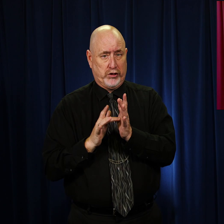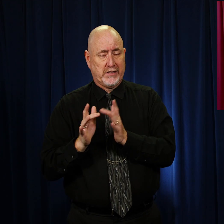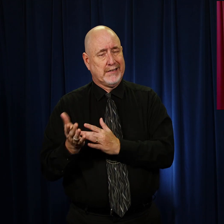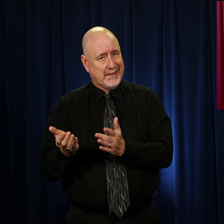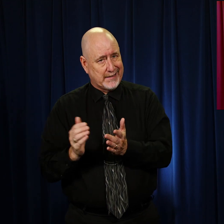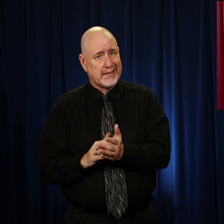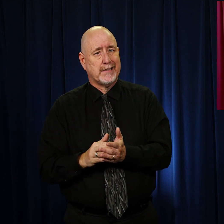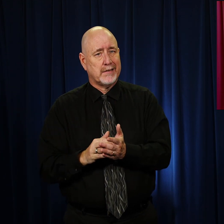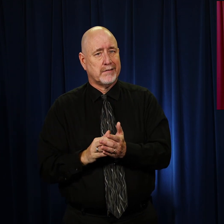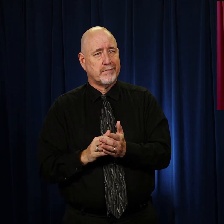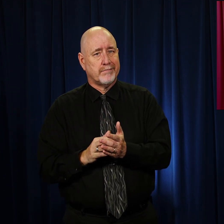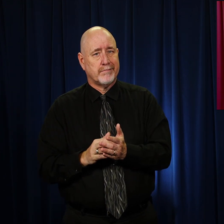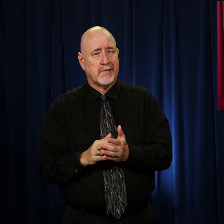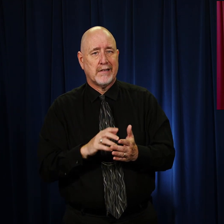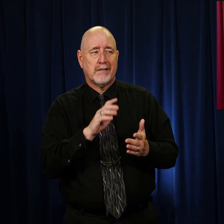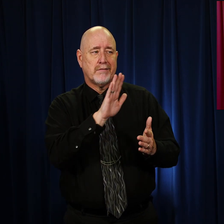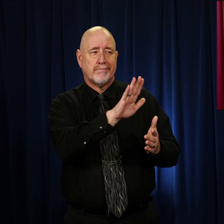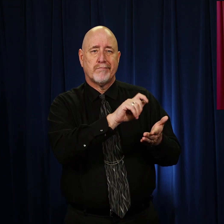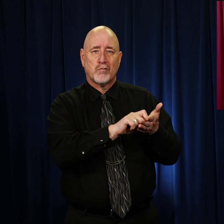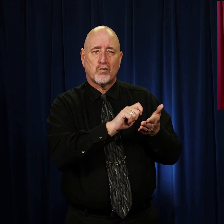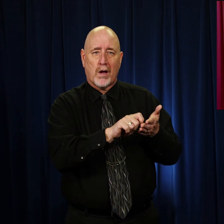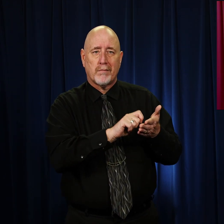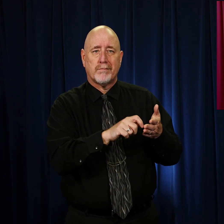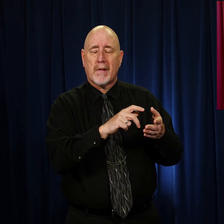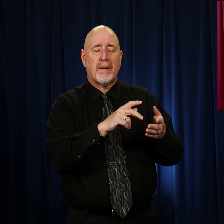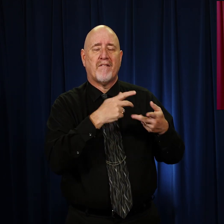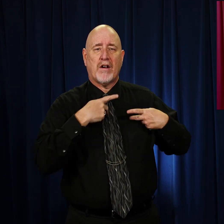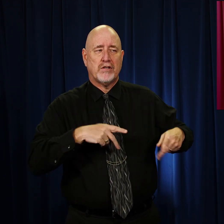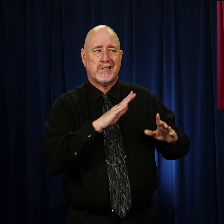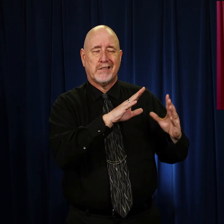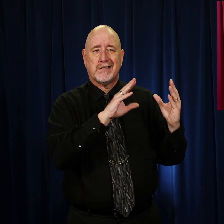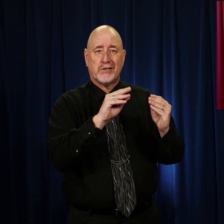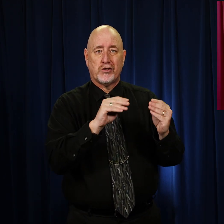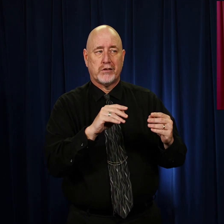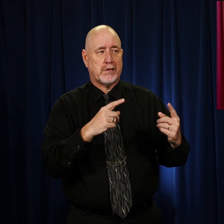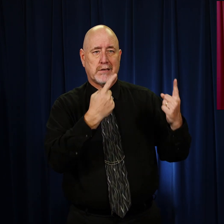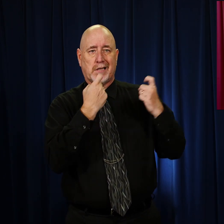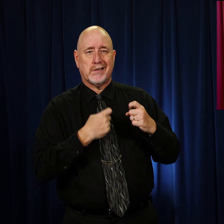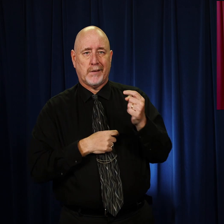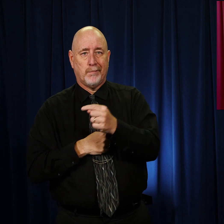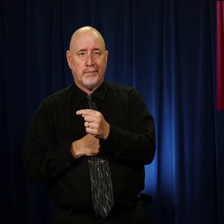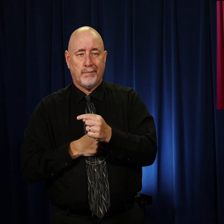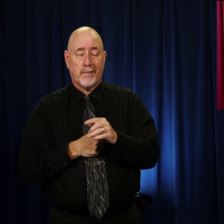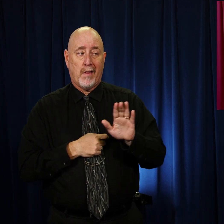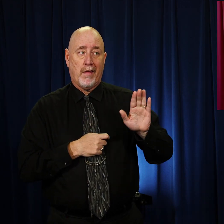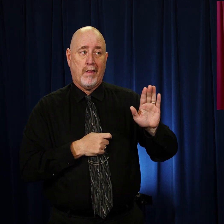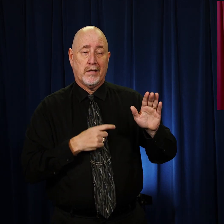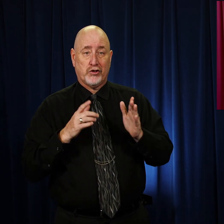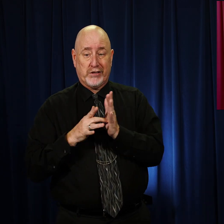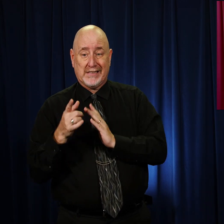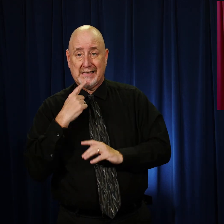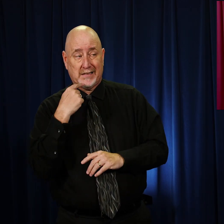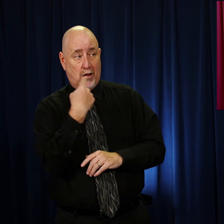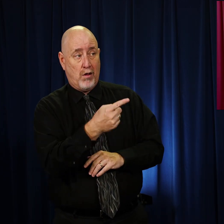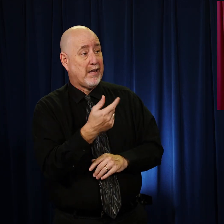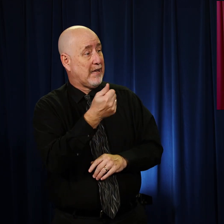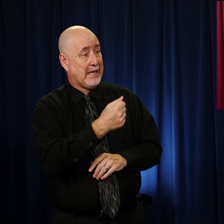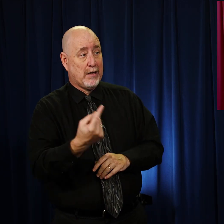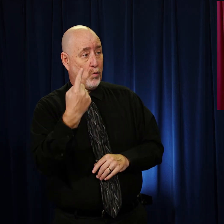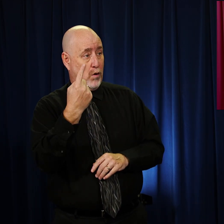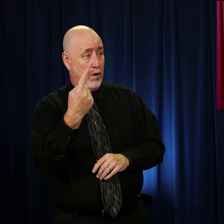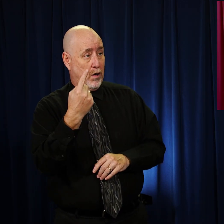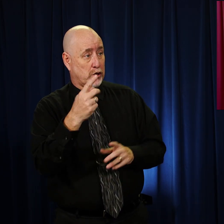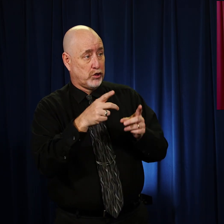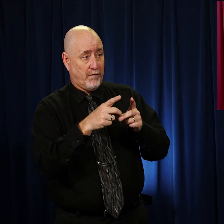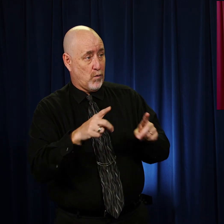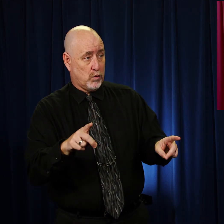Jesus again is going to encounter the teachings of the Pharisees when they come to test him. There Jesus says that if anyone is